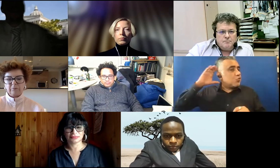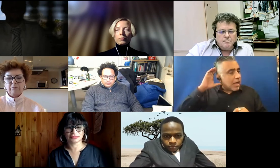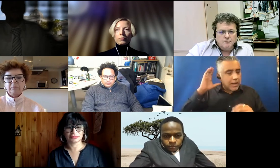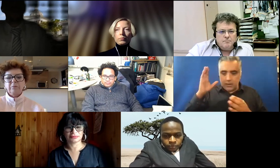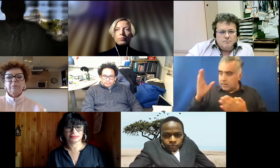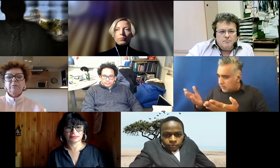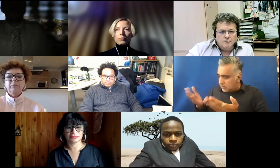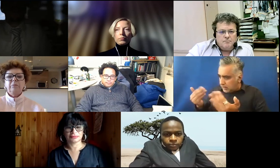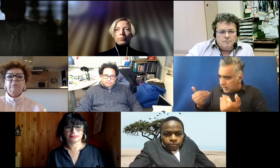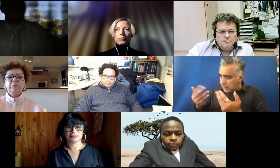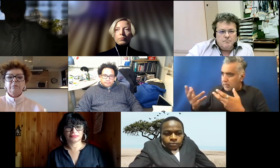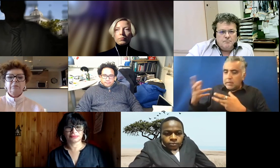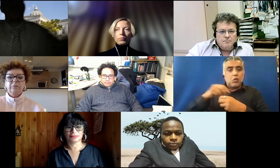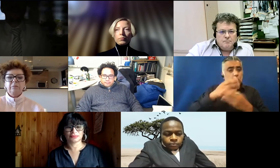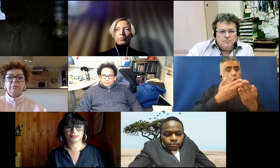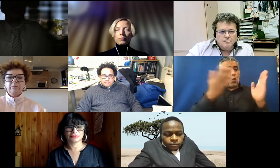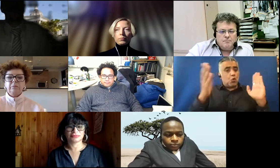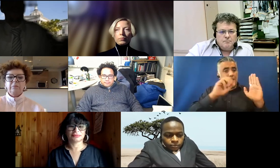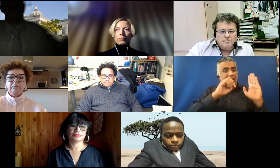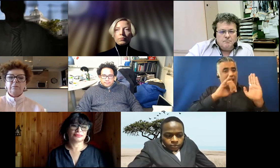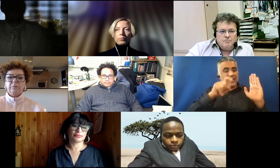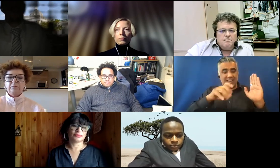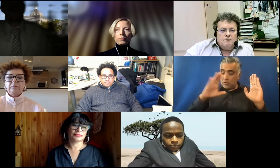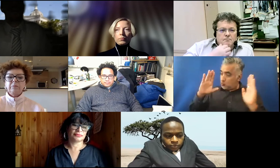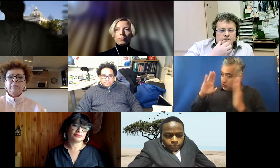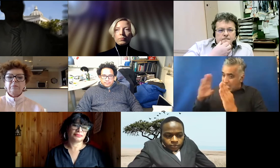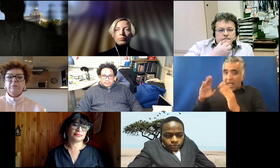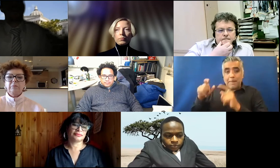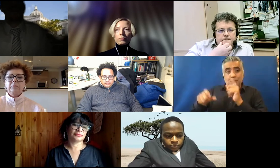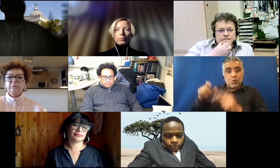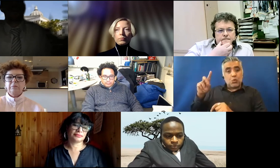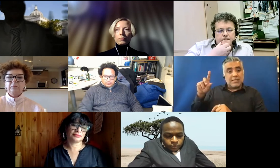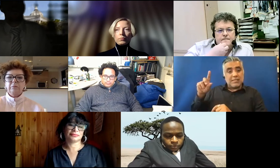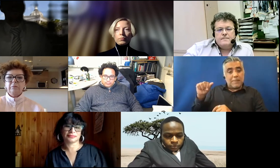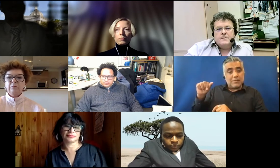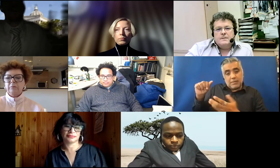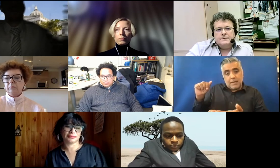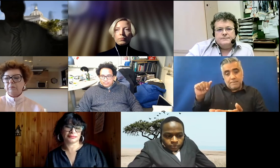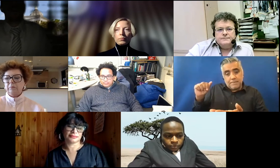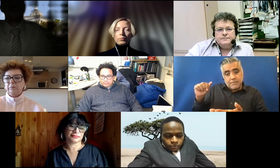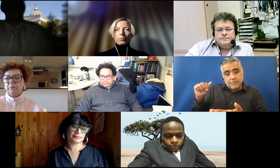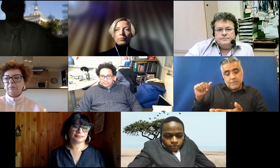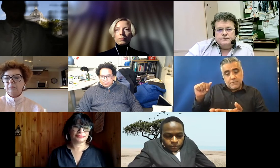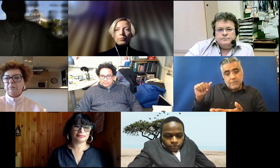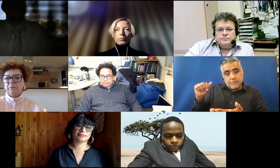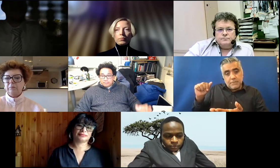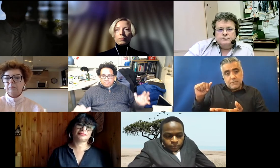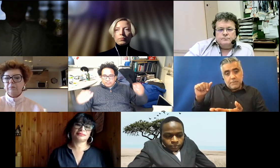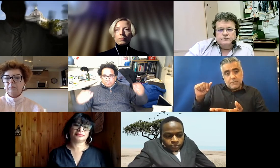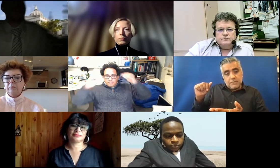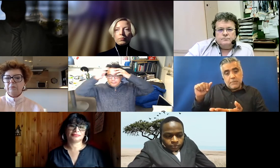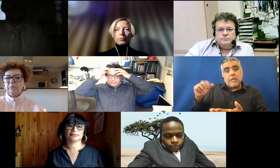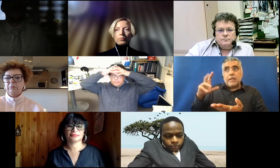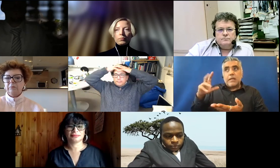the whole industry of AI needs to listen to the people living with disabilities. And also there is lots of question about